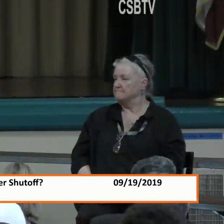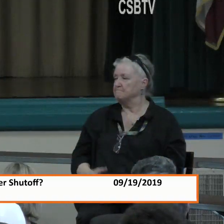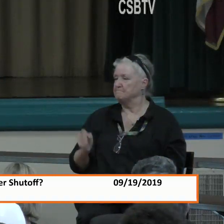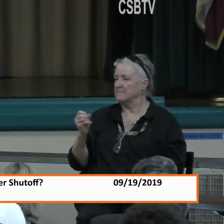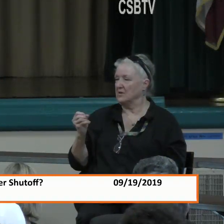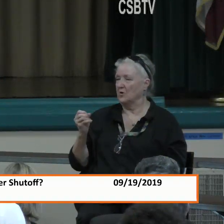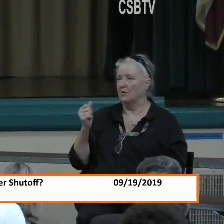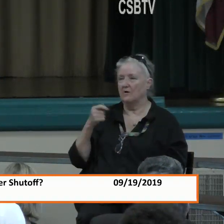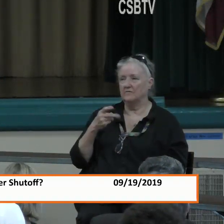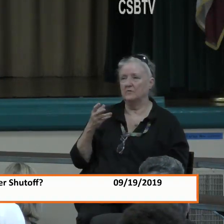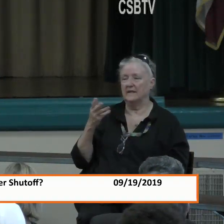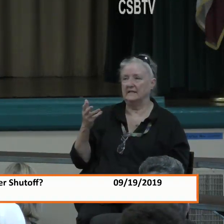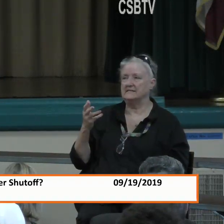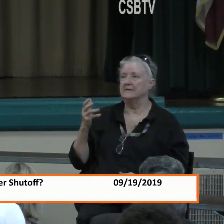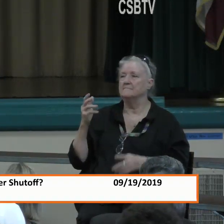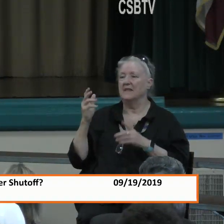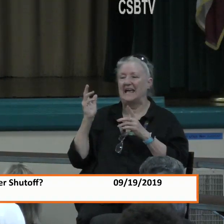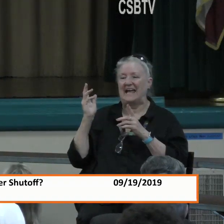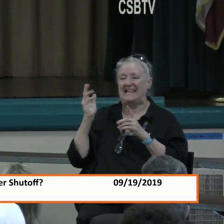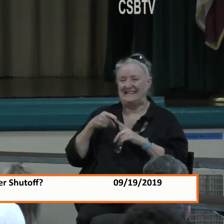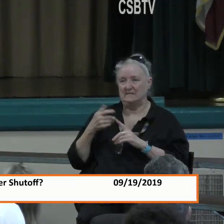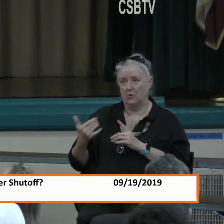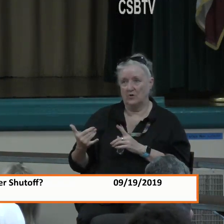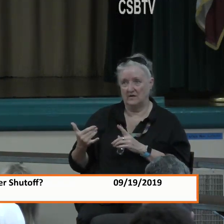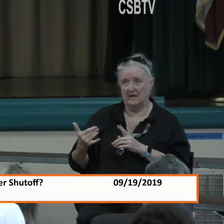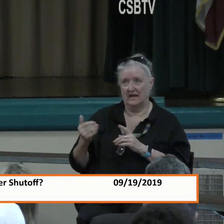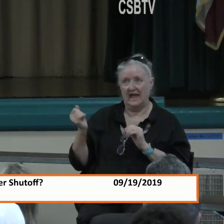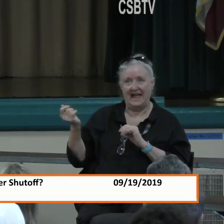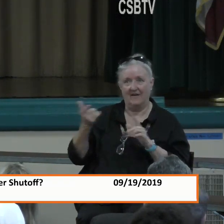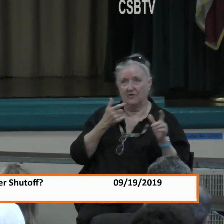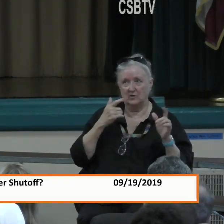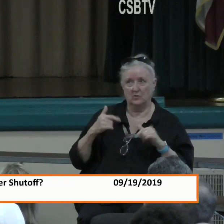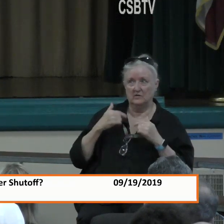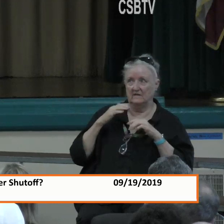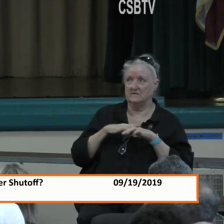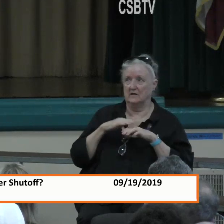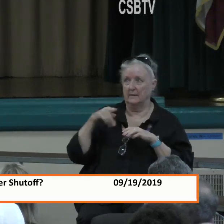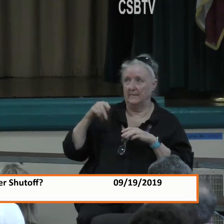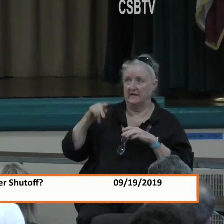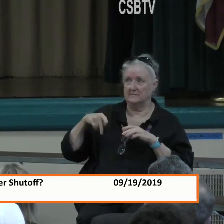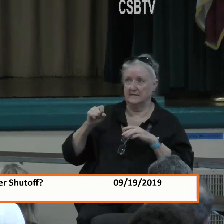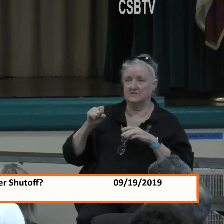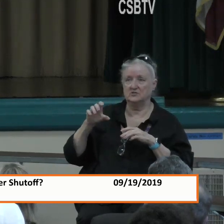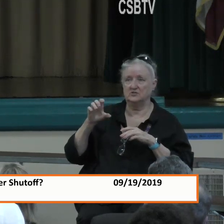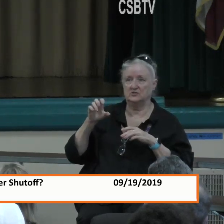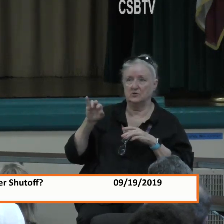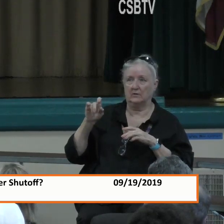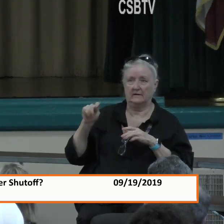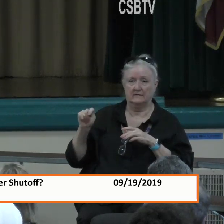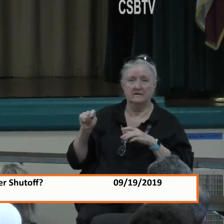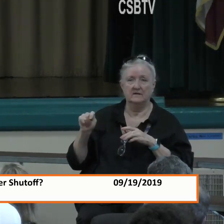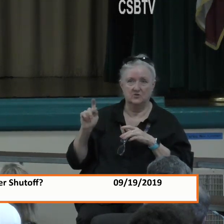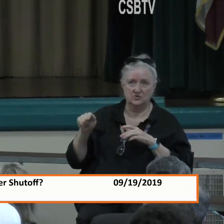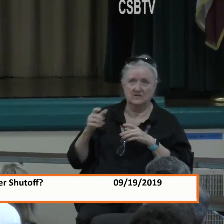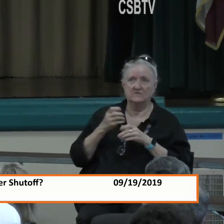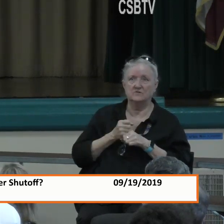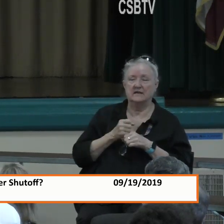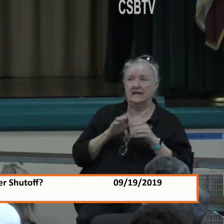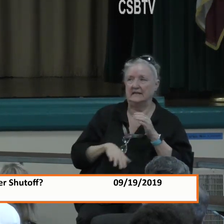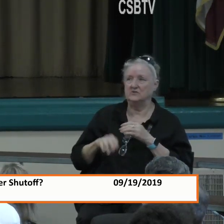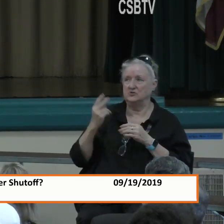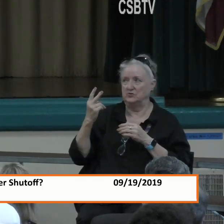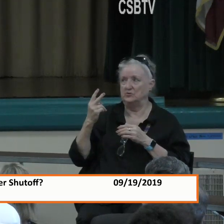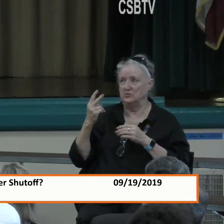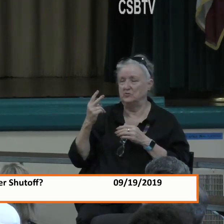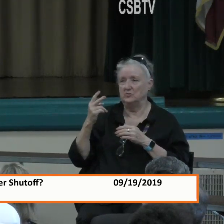So a couple of things. At this point, everyone who lives on a PSPS circuit should have received at least 2 mailers letting you